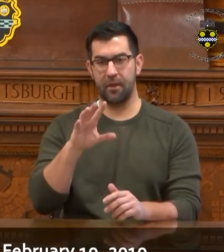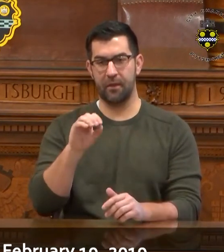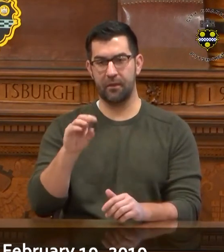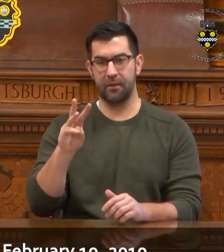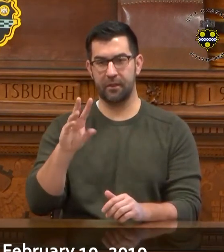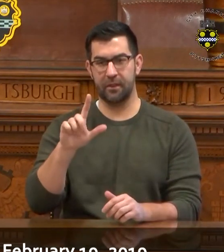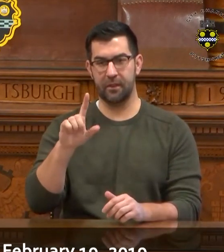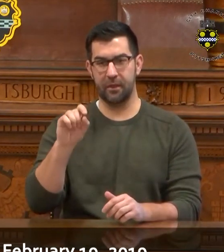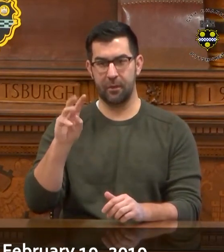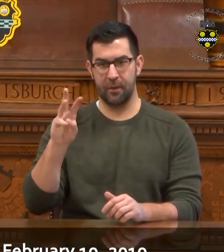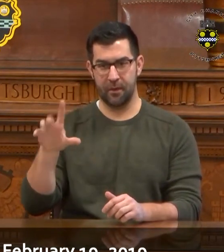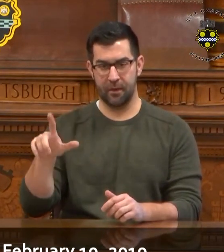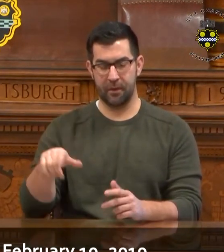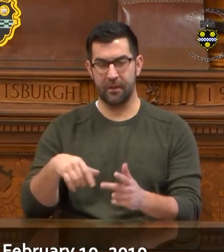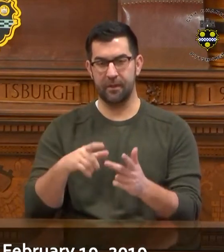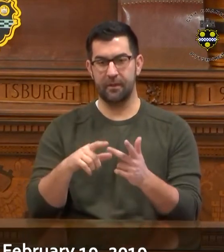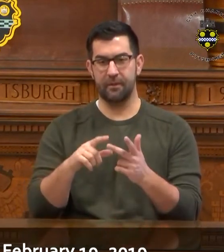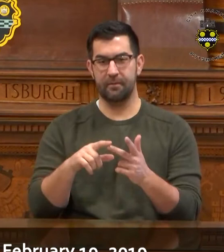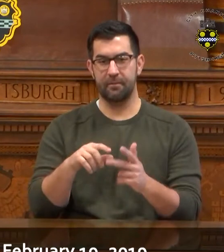506 Lowell,